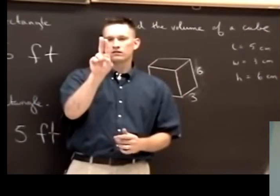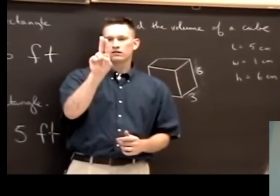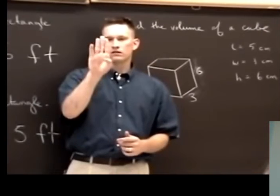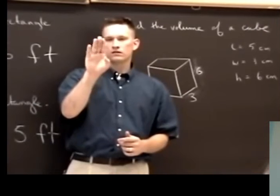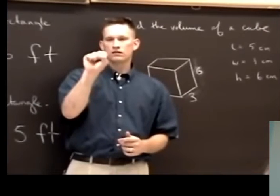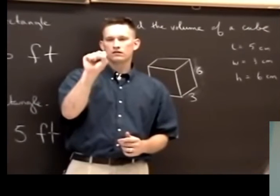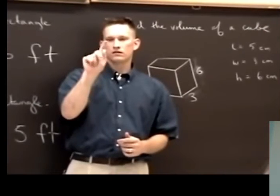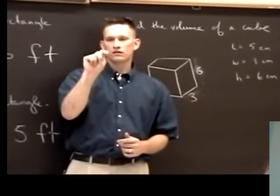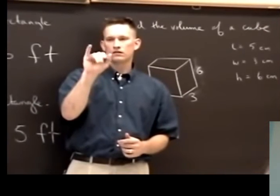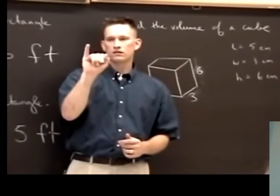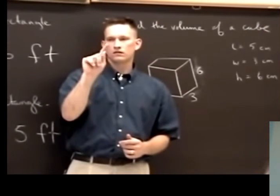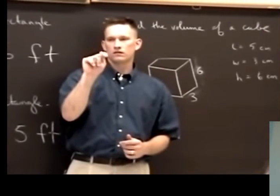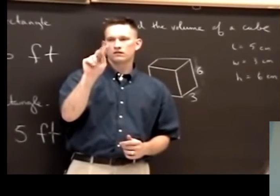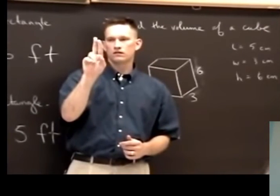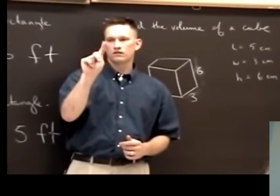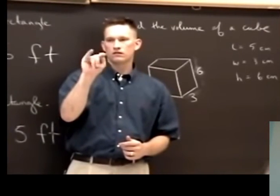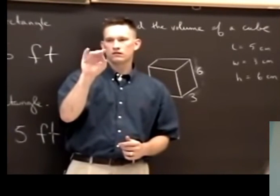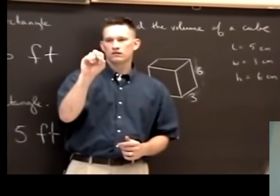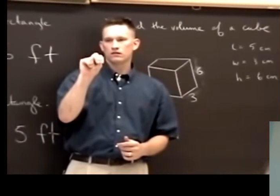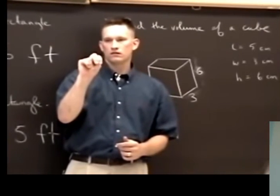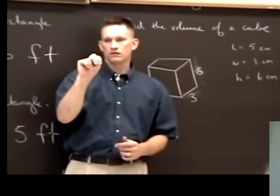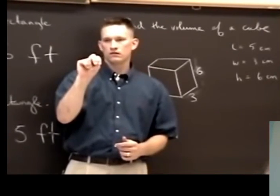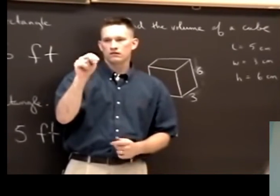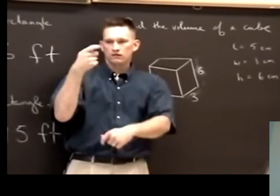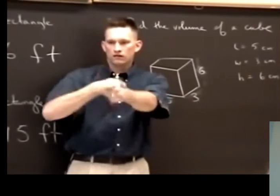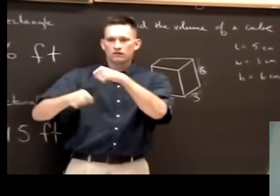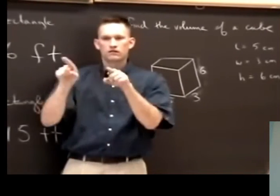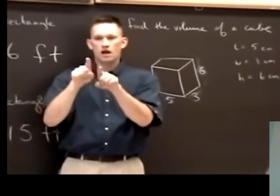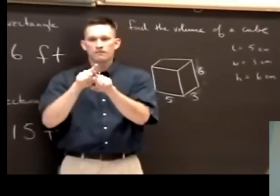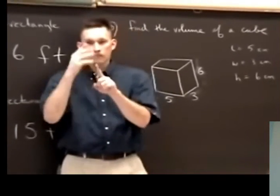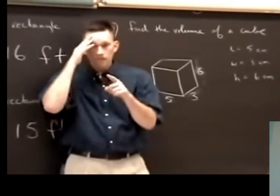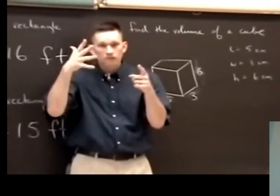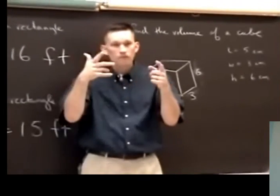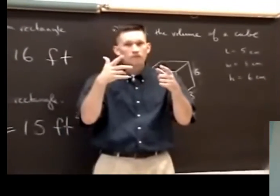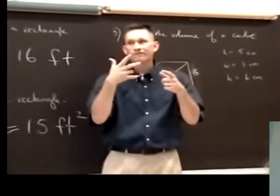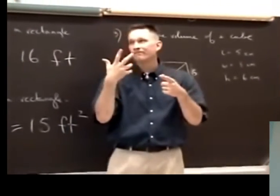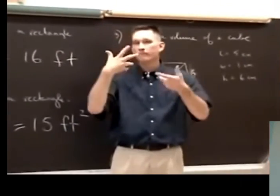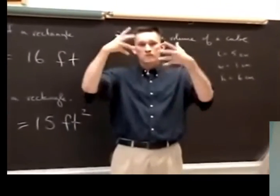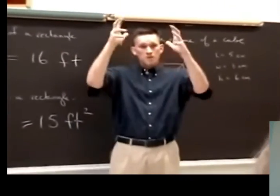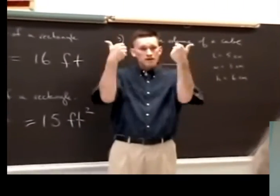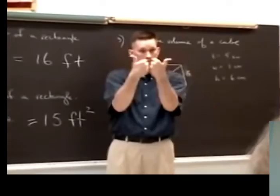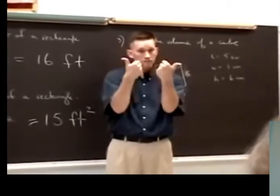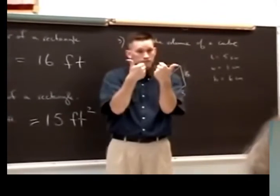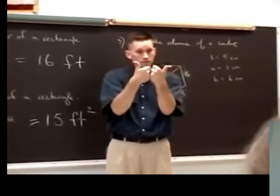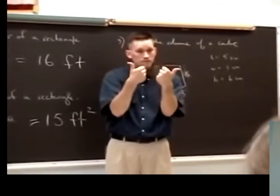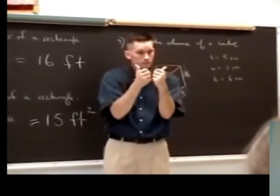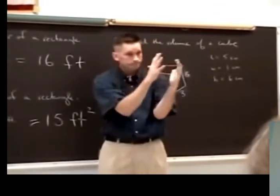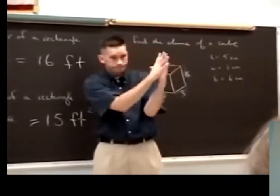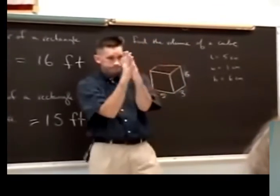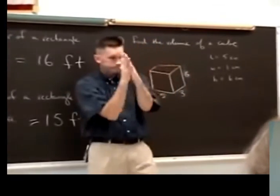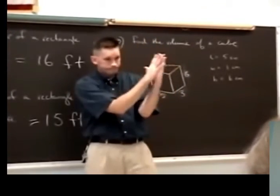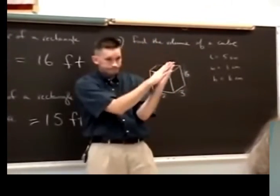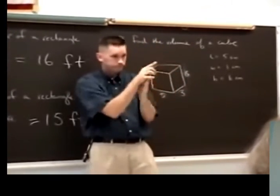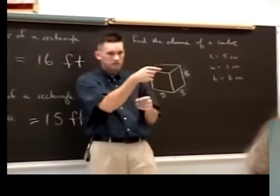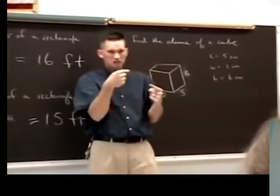What word describes this? Substitution is where we switch out the numbers. Kind of like if